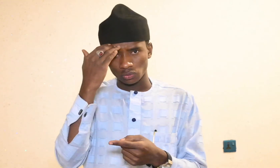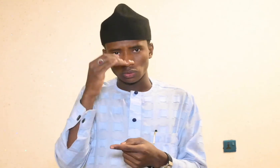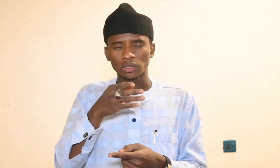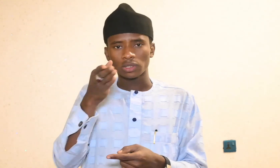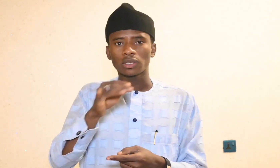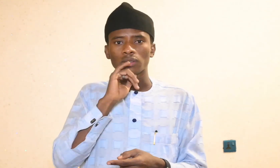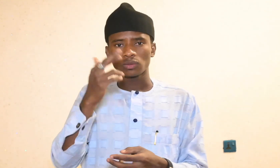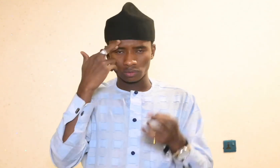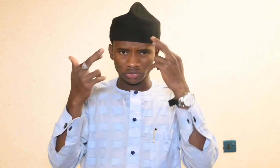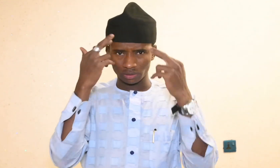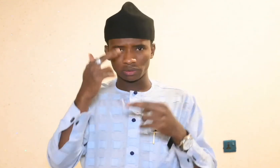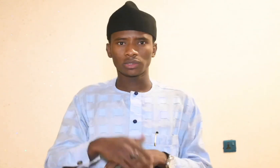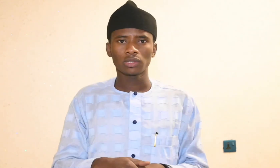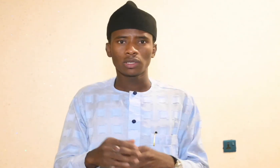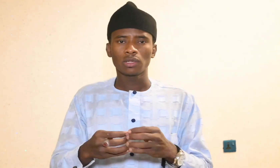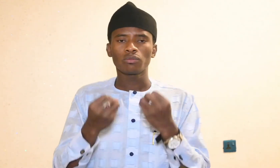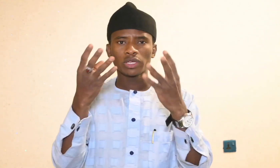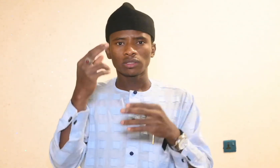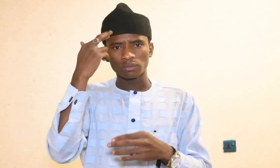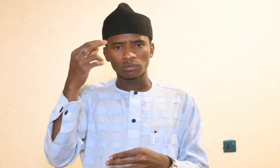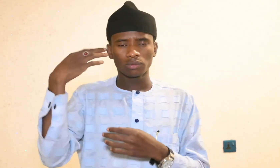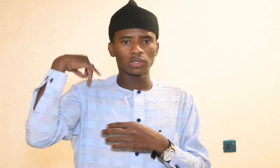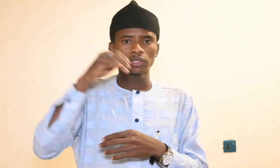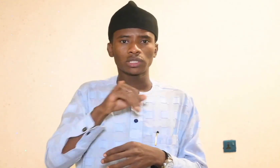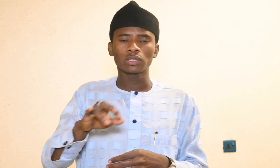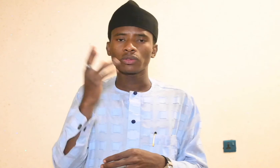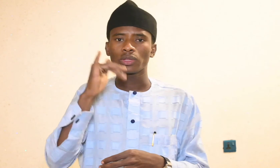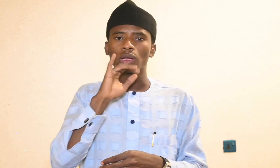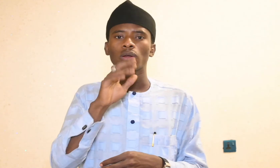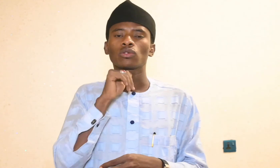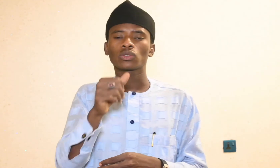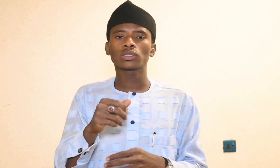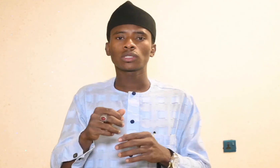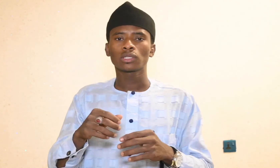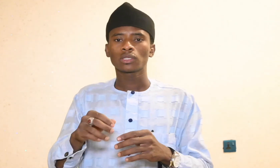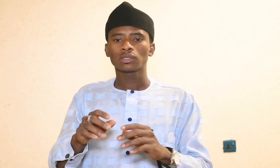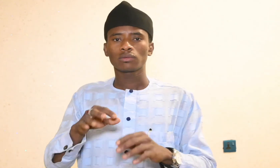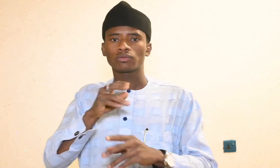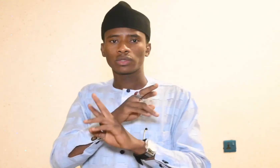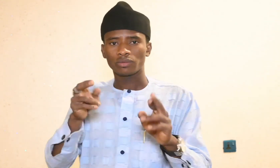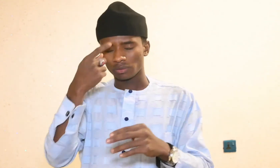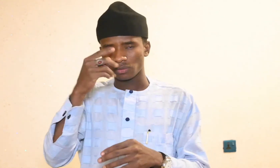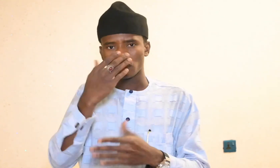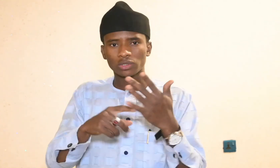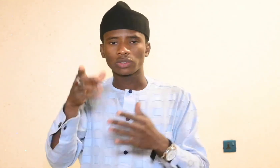commitment. Many volunteers are not prepared for the amount of work they will be doing. So it's not a fast